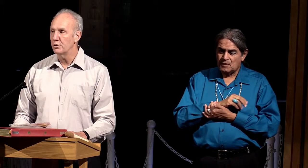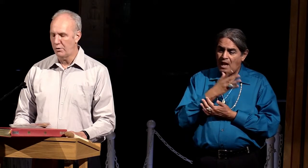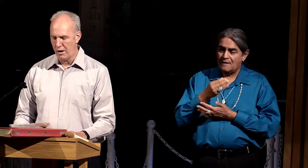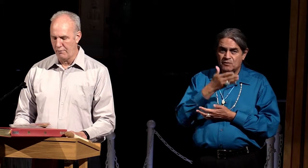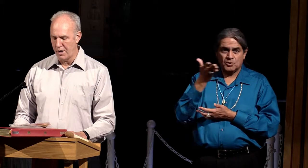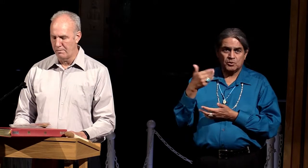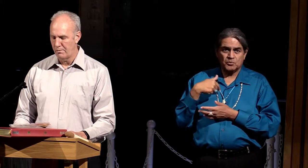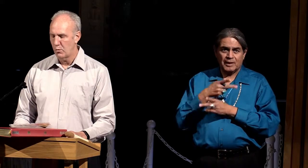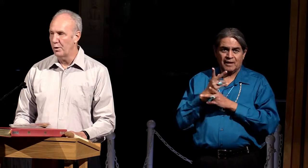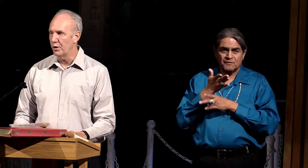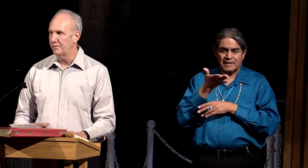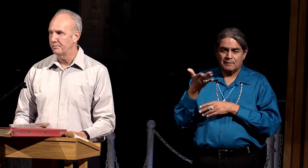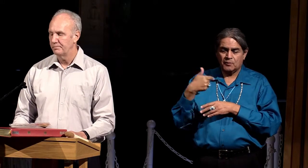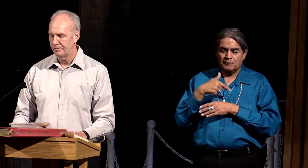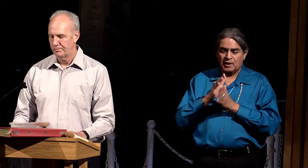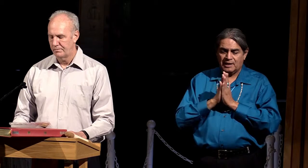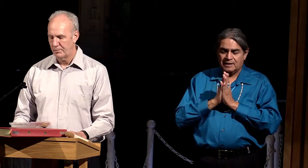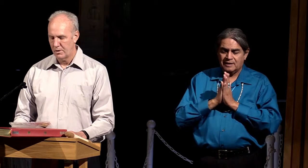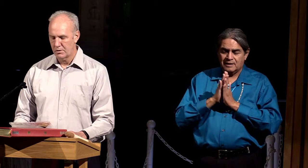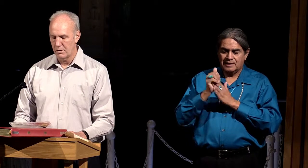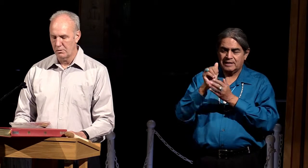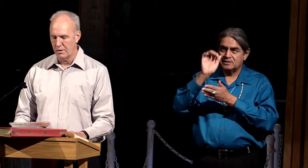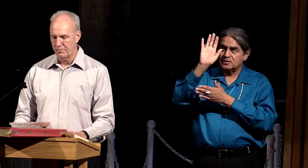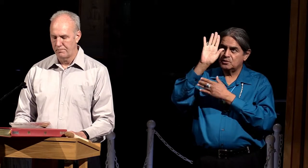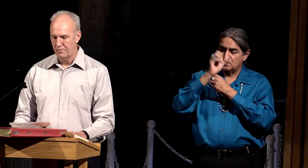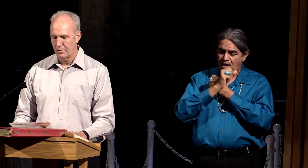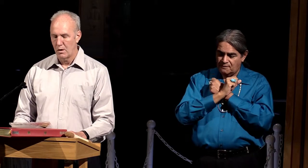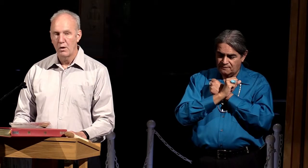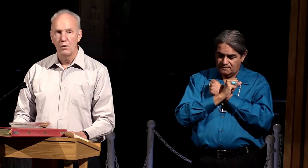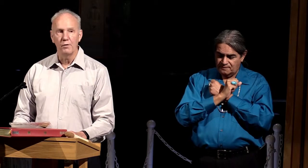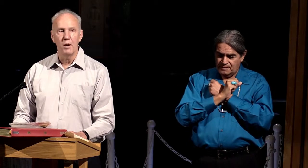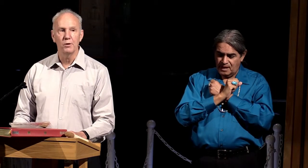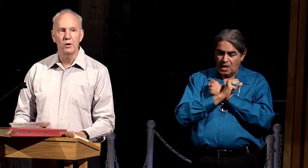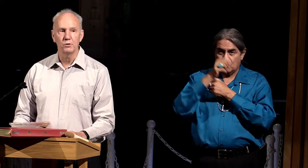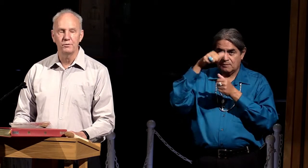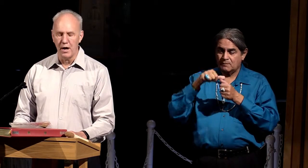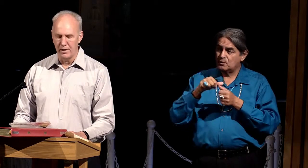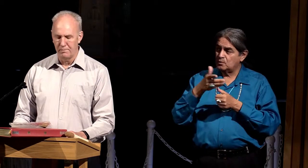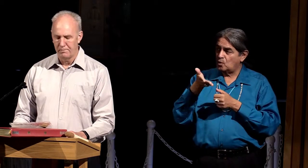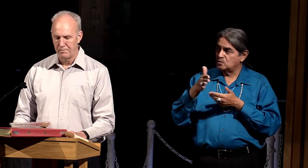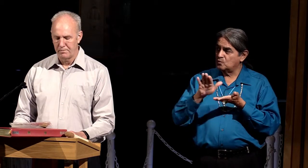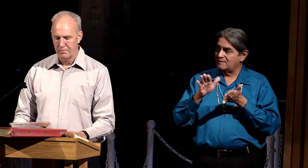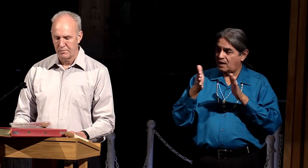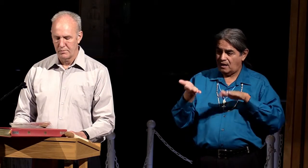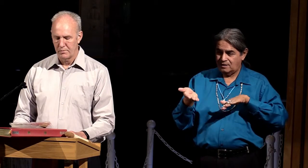And for those who care for them, we pray. Lead us in your love. We remember those who have